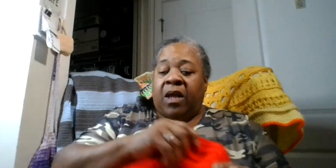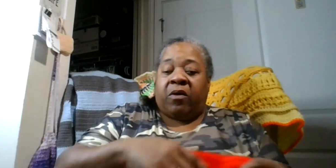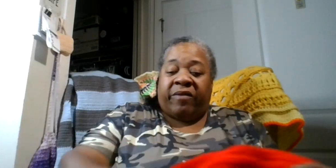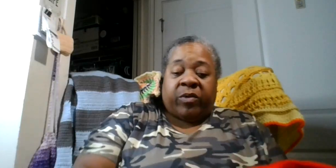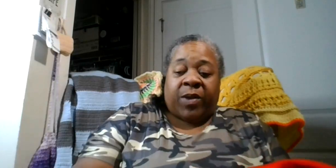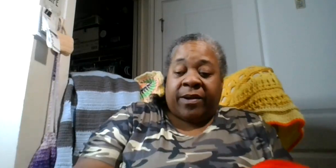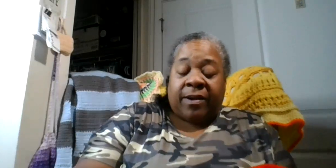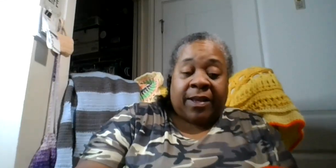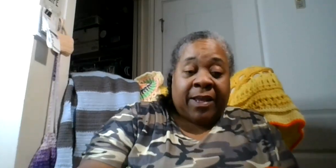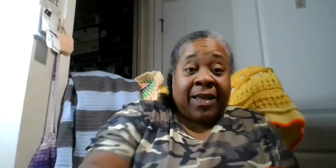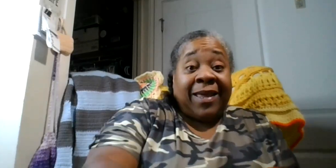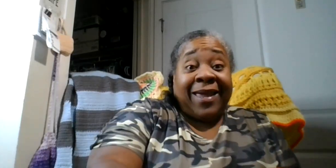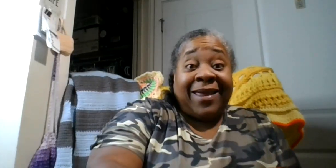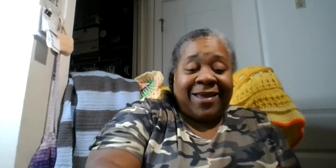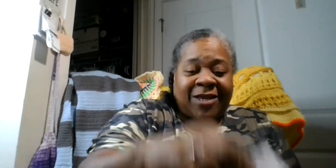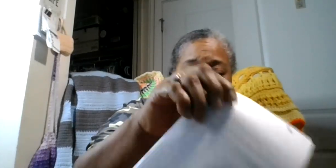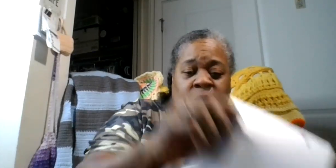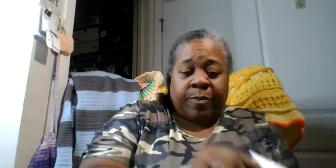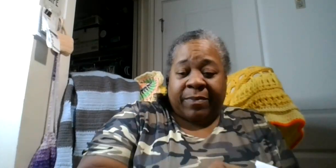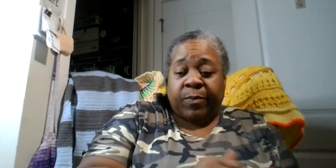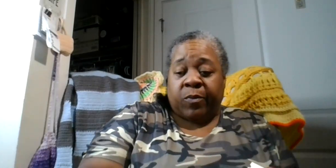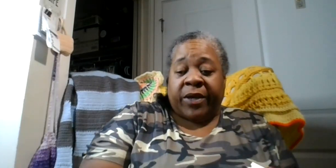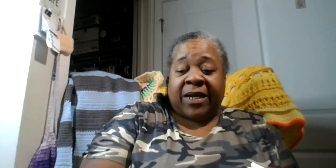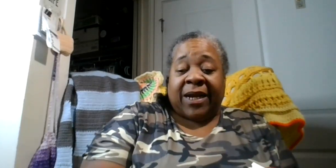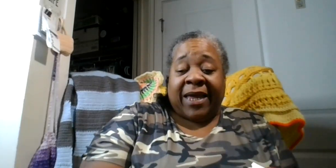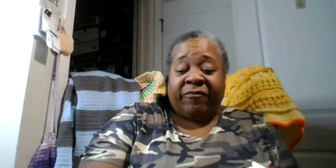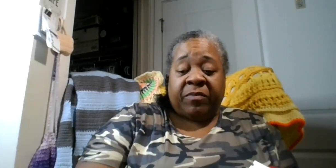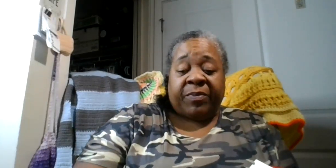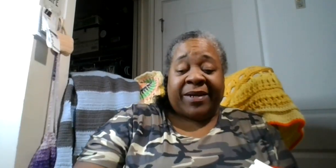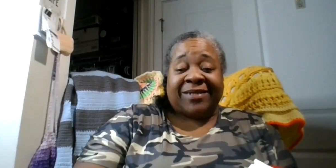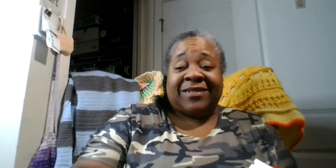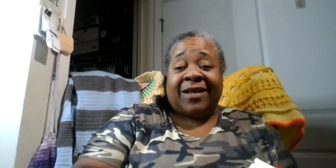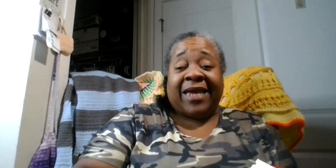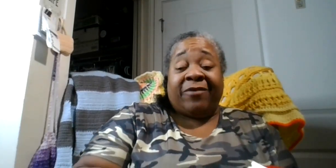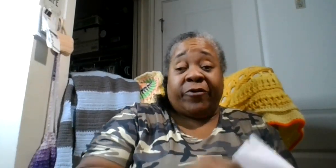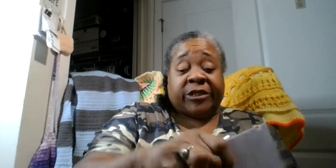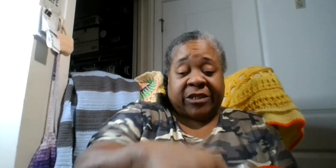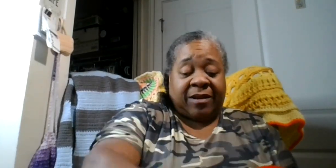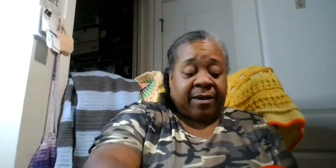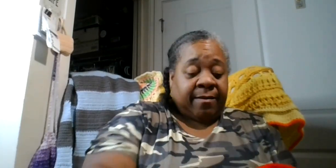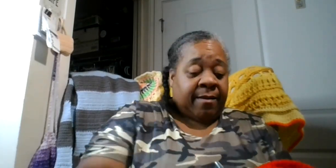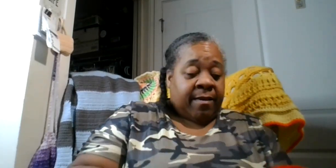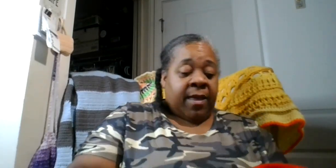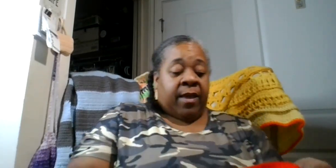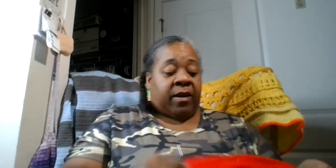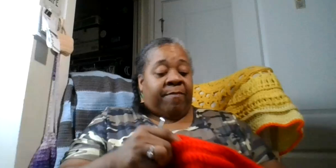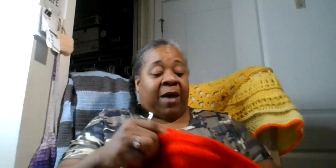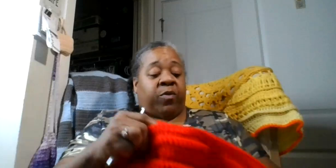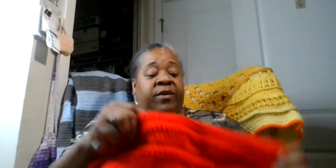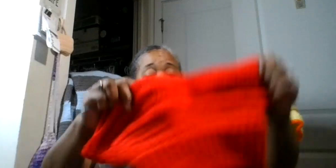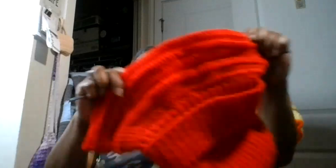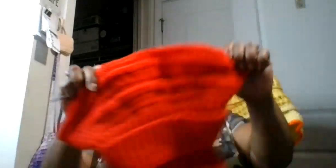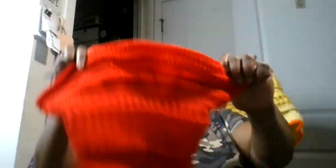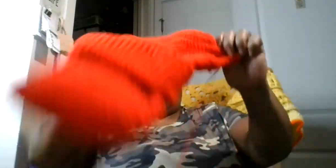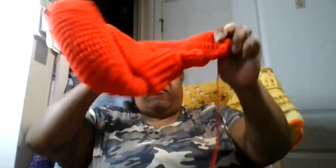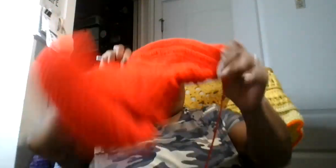Hello everyone, it is your baby boomer Kitty Lane from the Peninsula in Virginia. And I'm back with another ASL